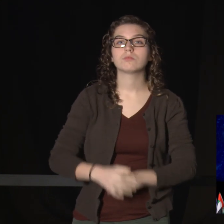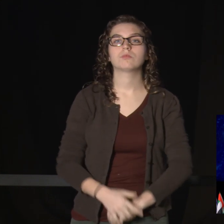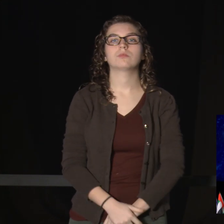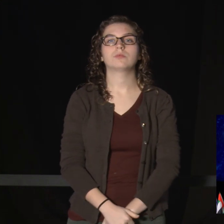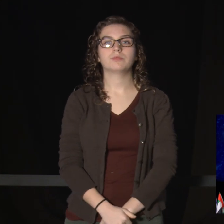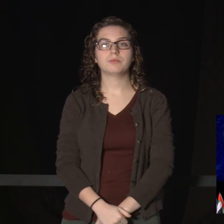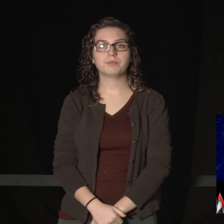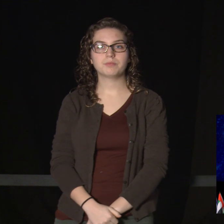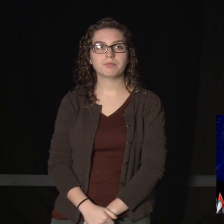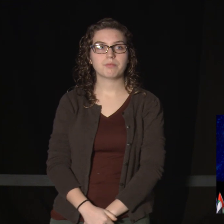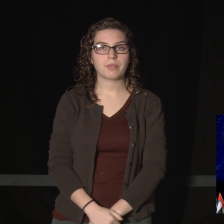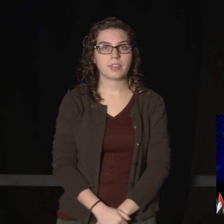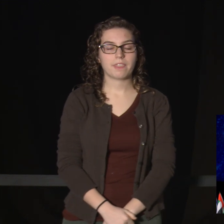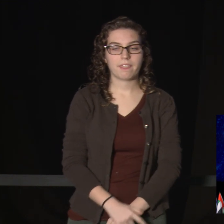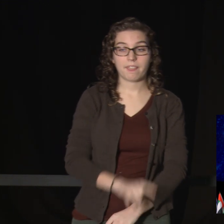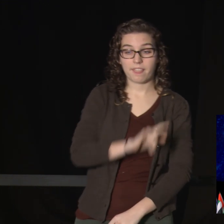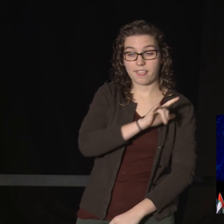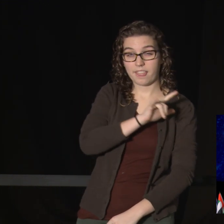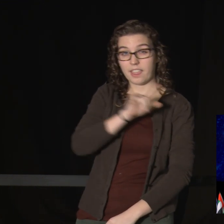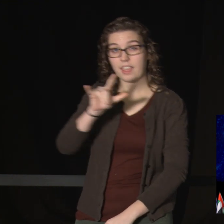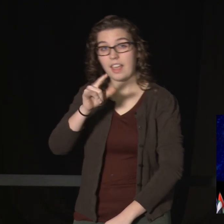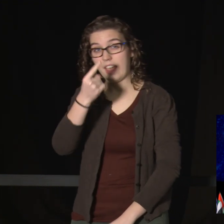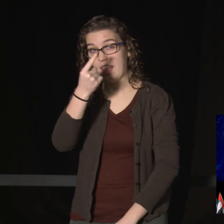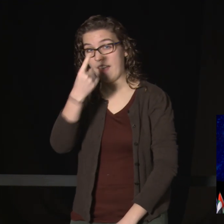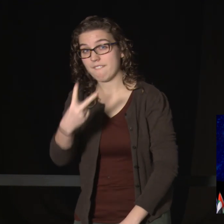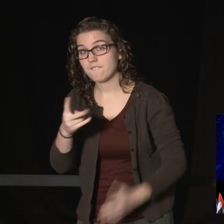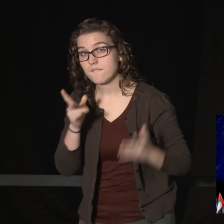He's about halfway across